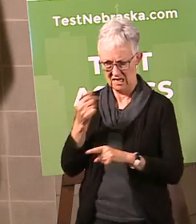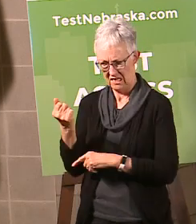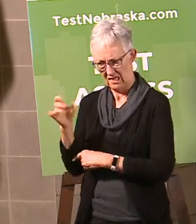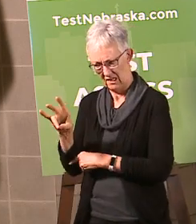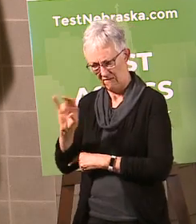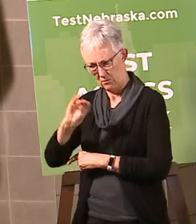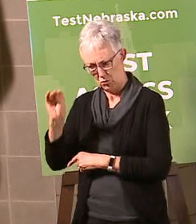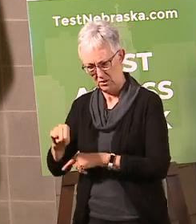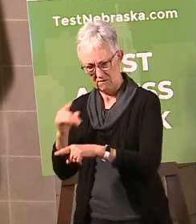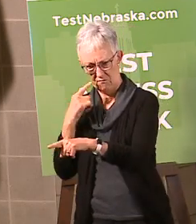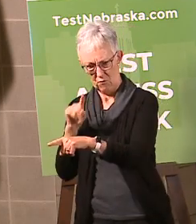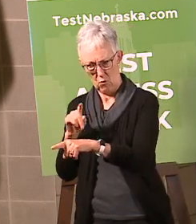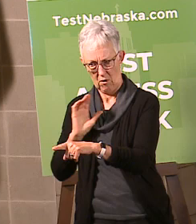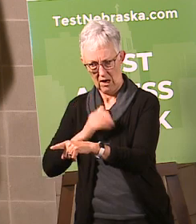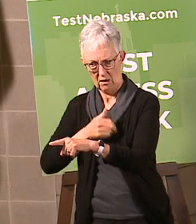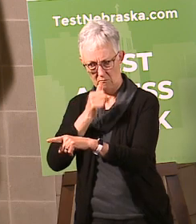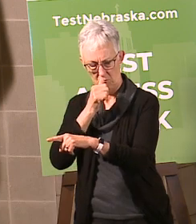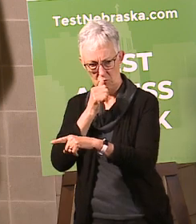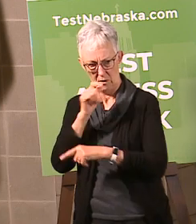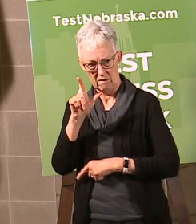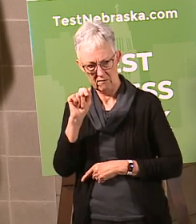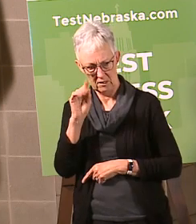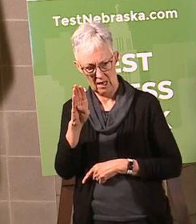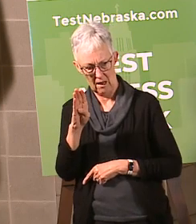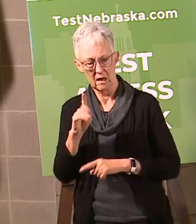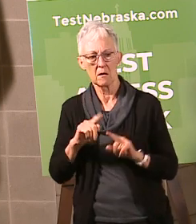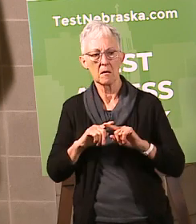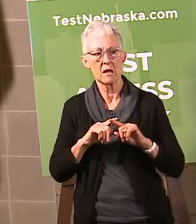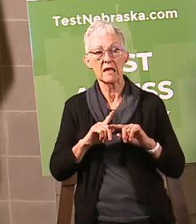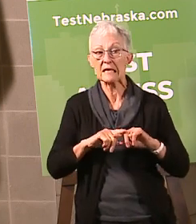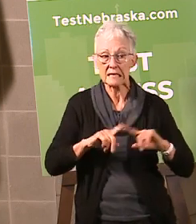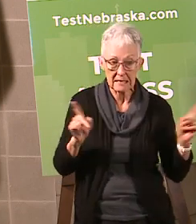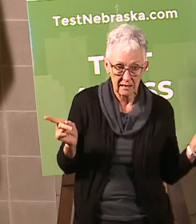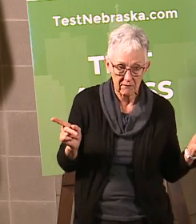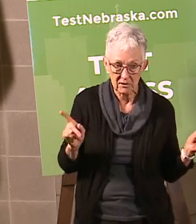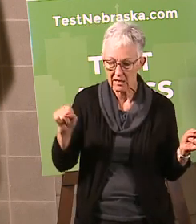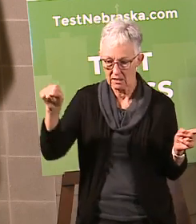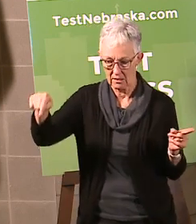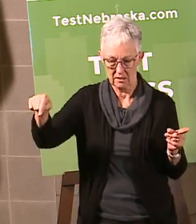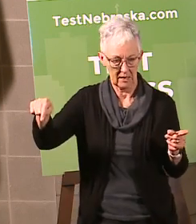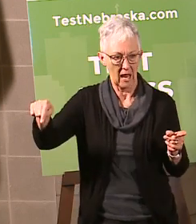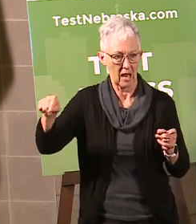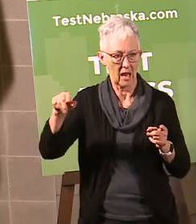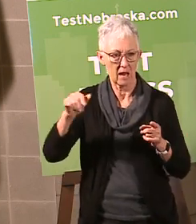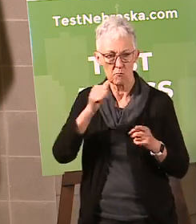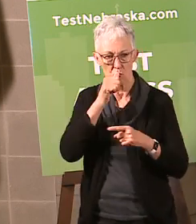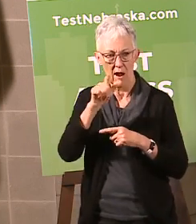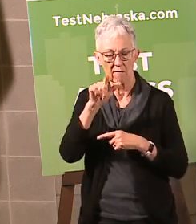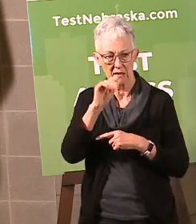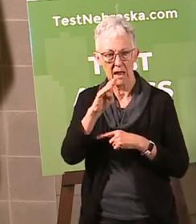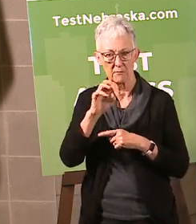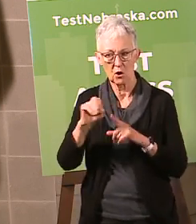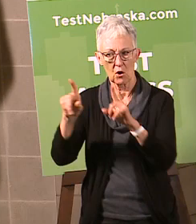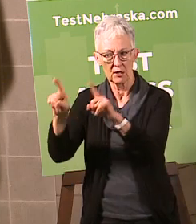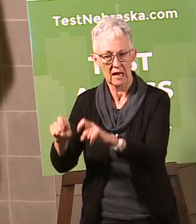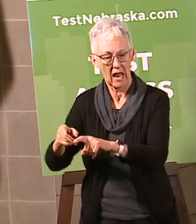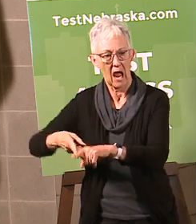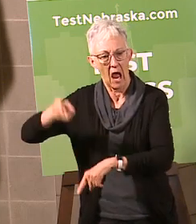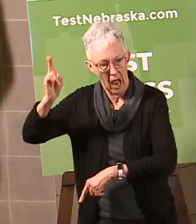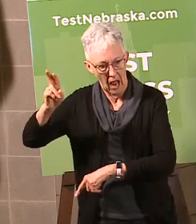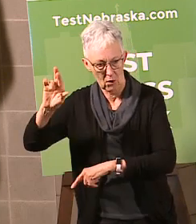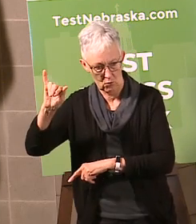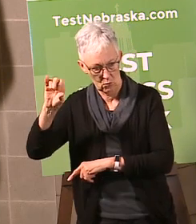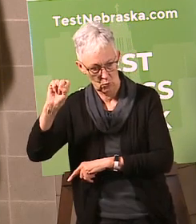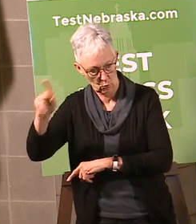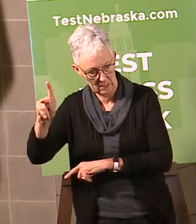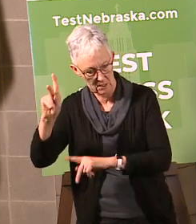Again, the difference is going in and testing high-risk areas with some of the tests we're getting back in our regular versus the kind of not so much.